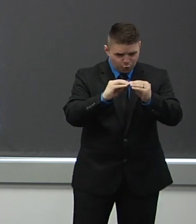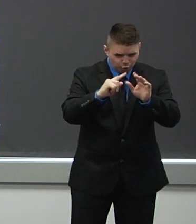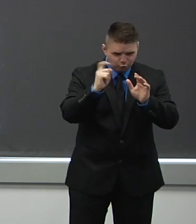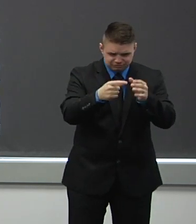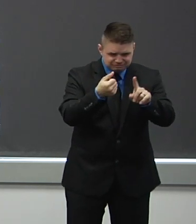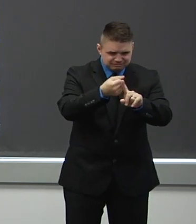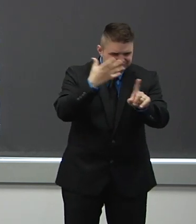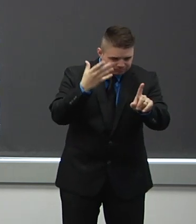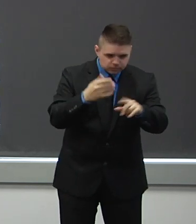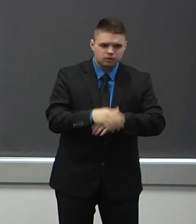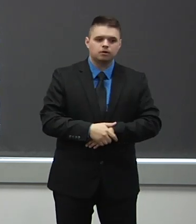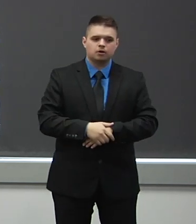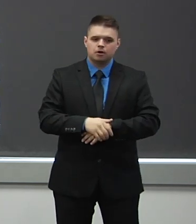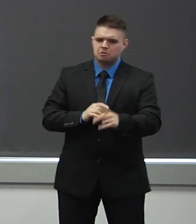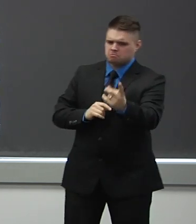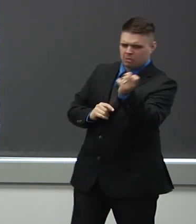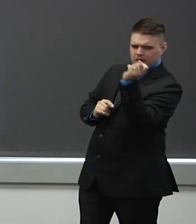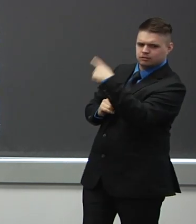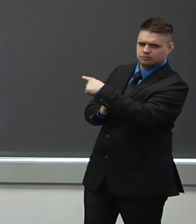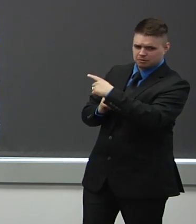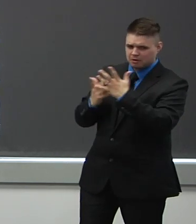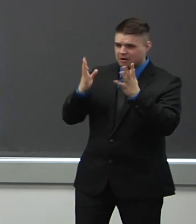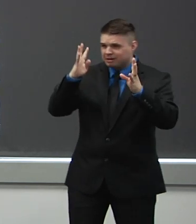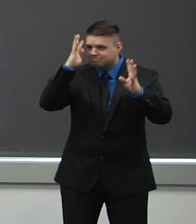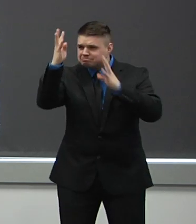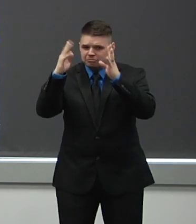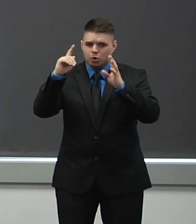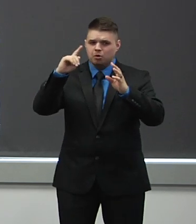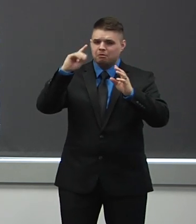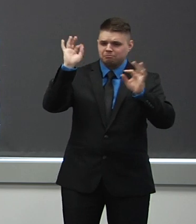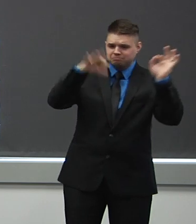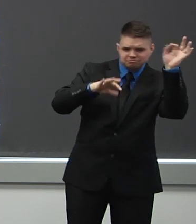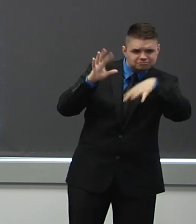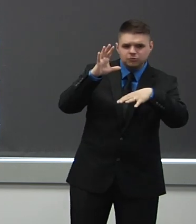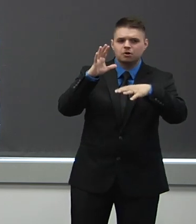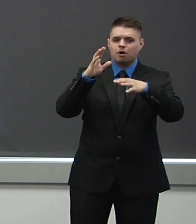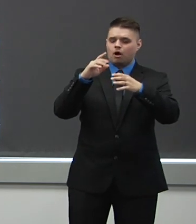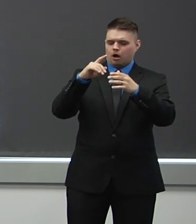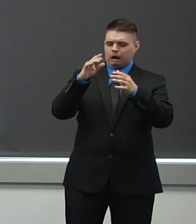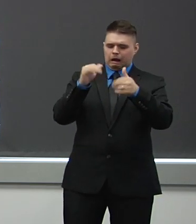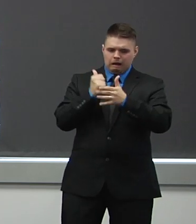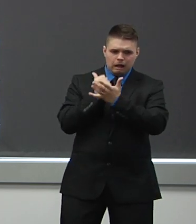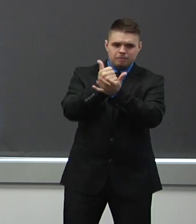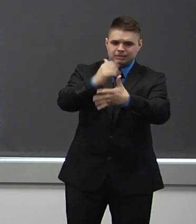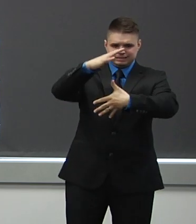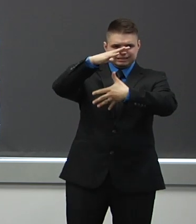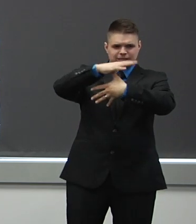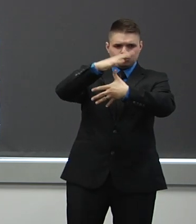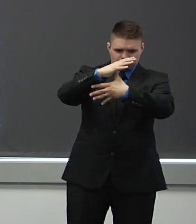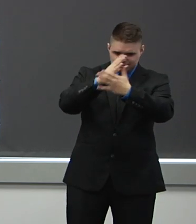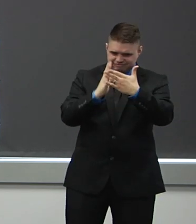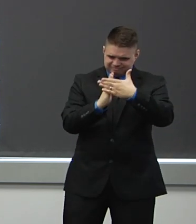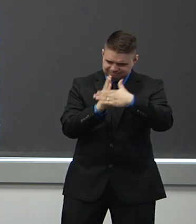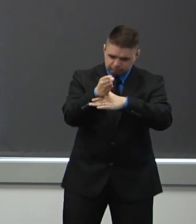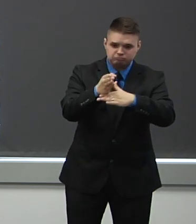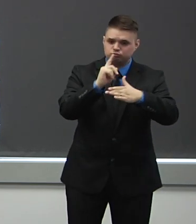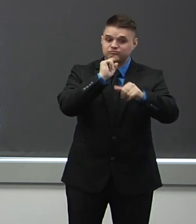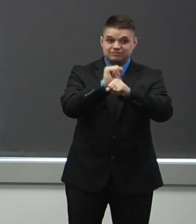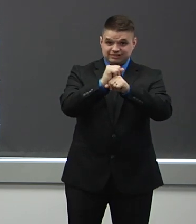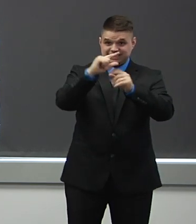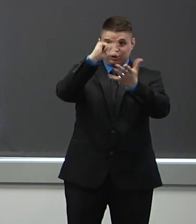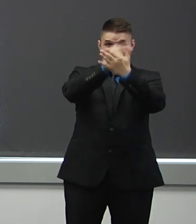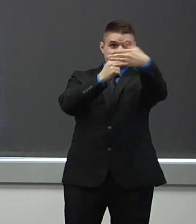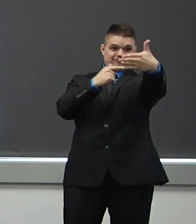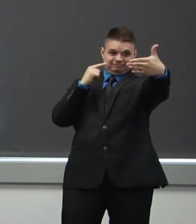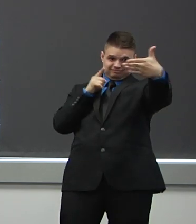have been employing creative tactics, locally driven, to help seniors with the helping you getting across the finish line. Can you elaborate on what those tactics